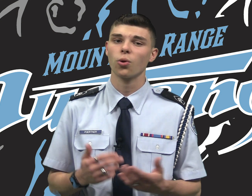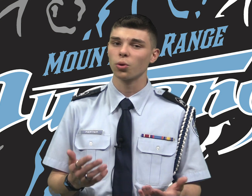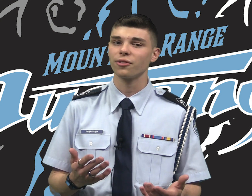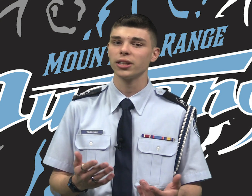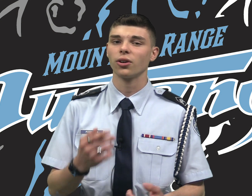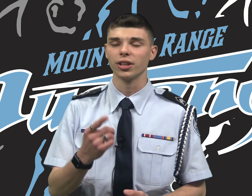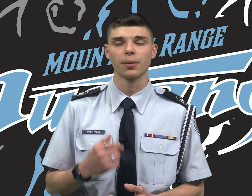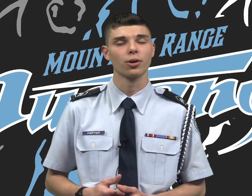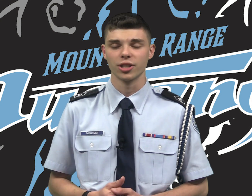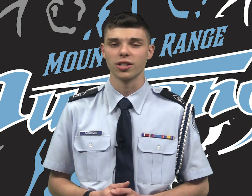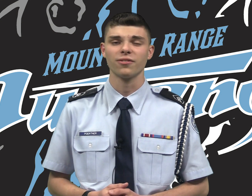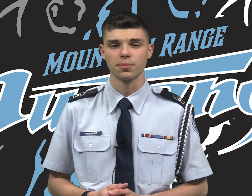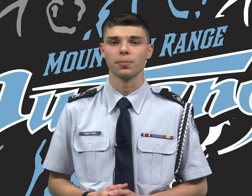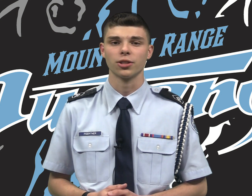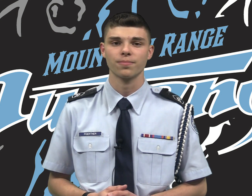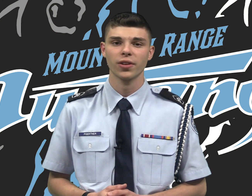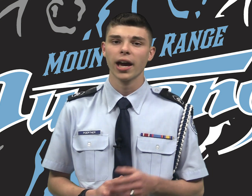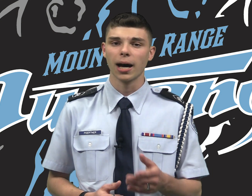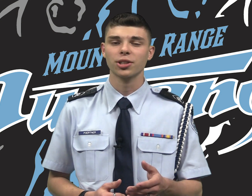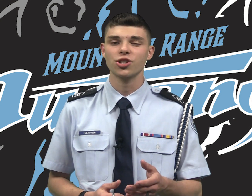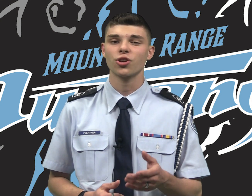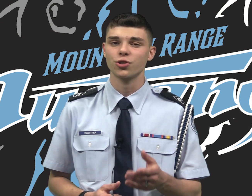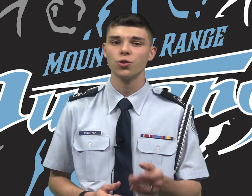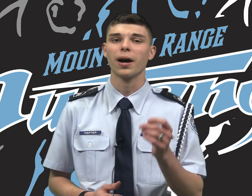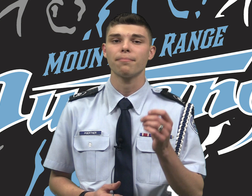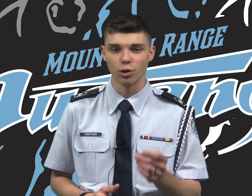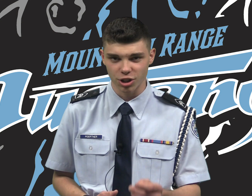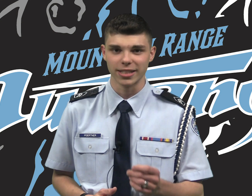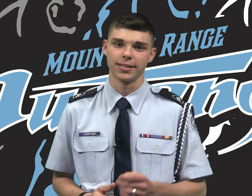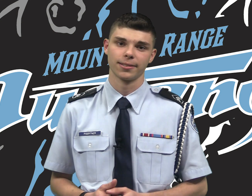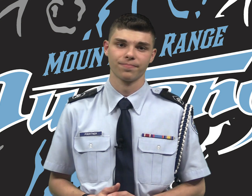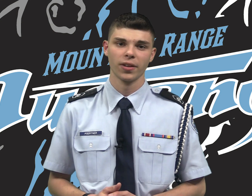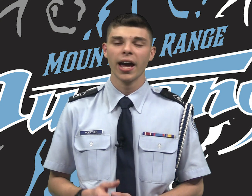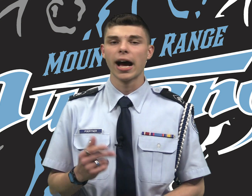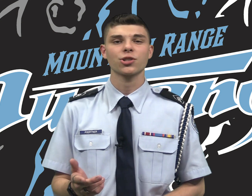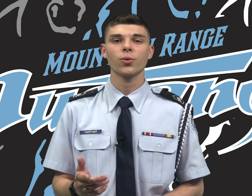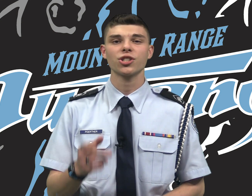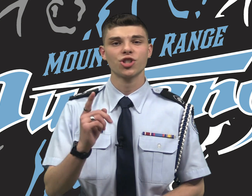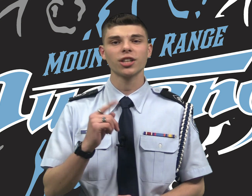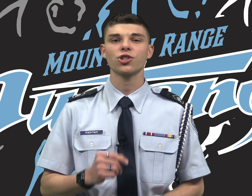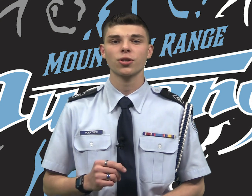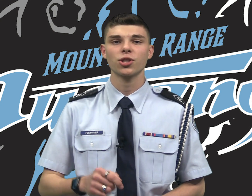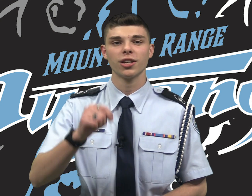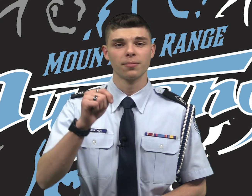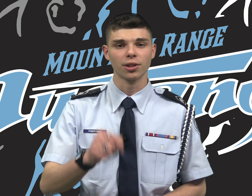or find it on the MRHS Facebook page. Applications are due by March 19th. As always, check the description below